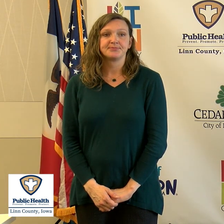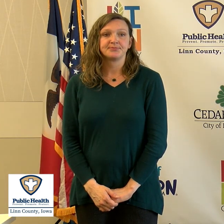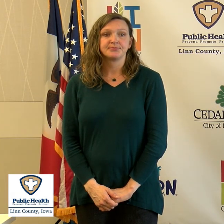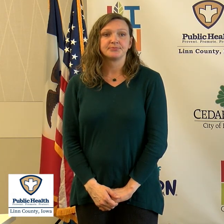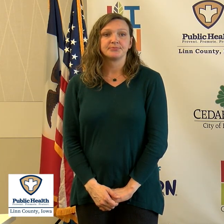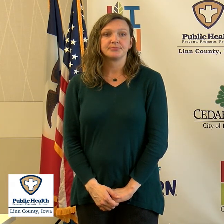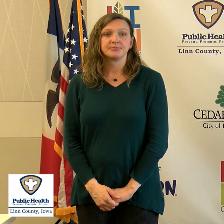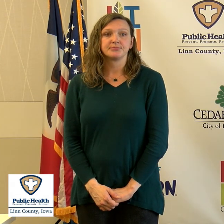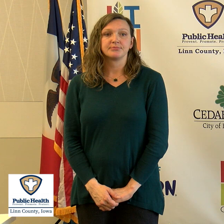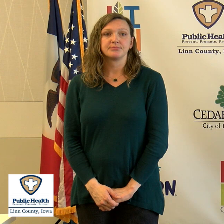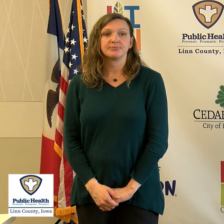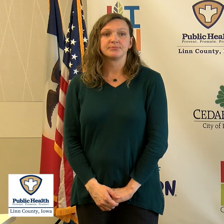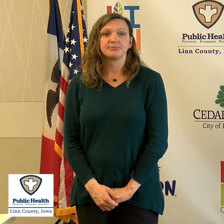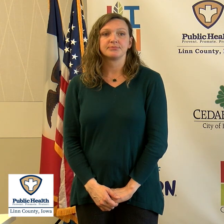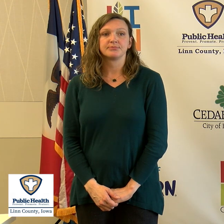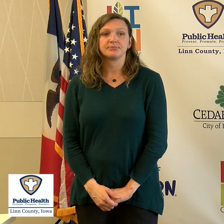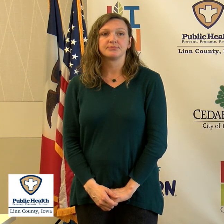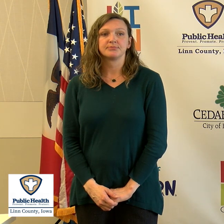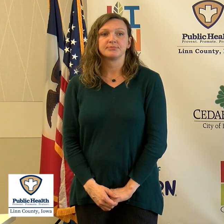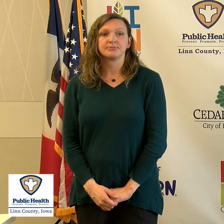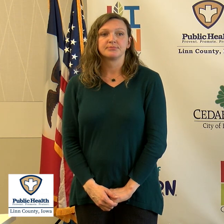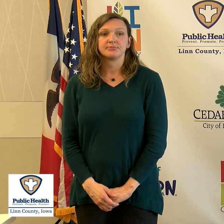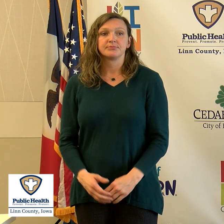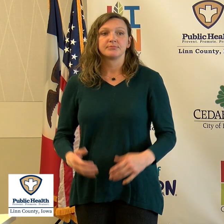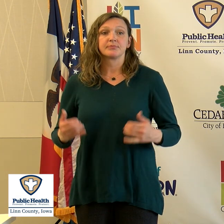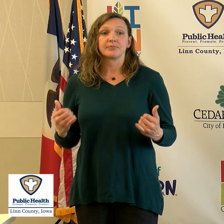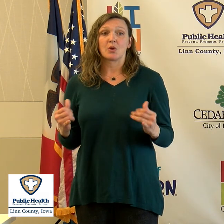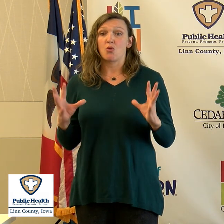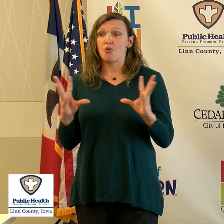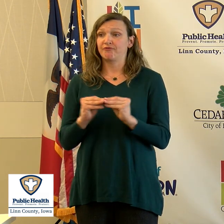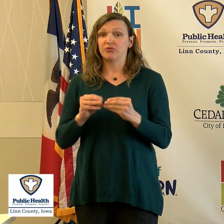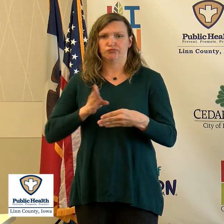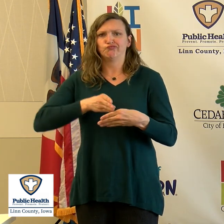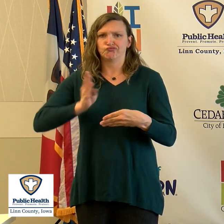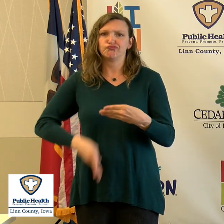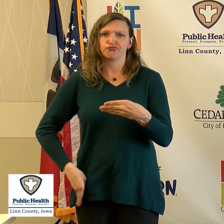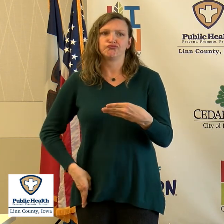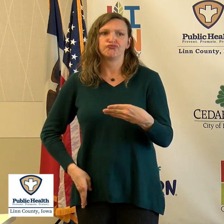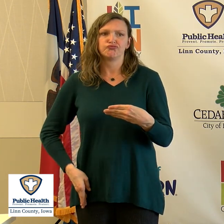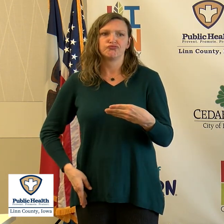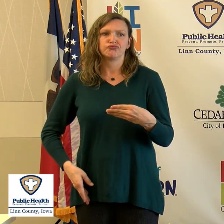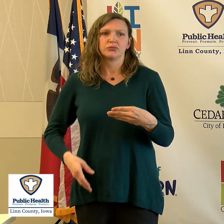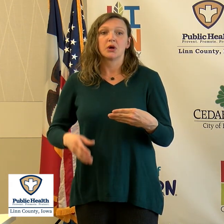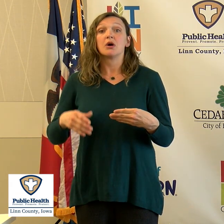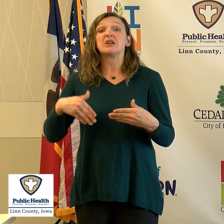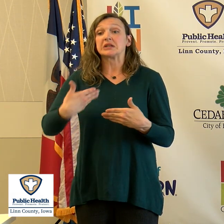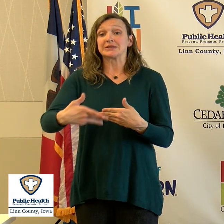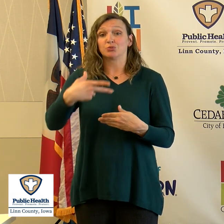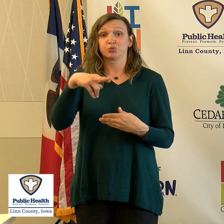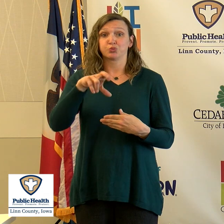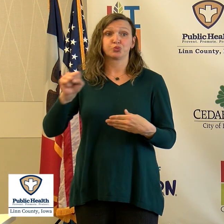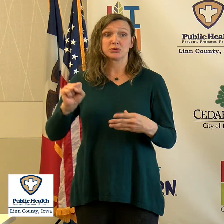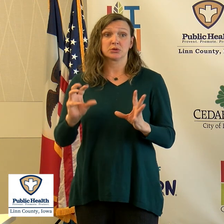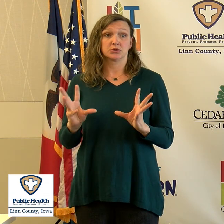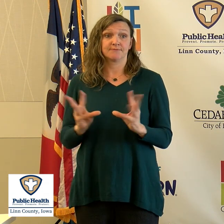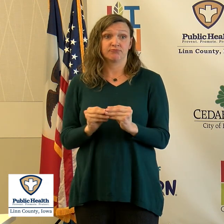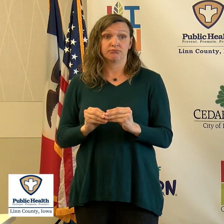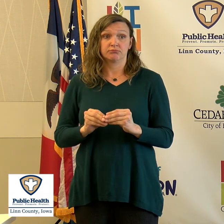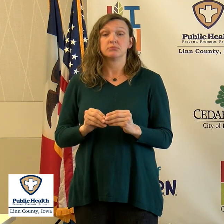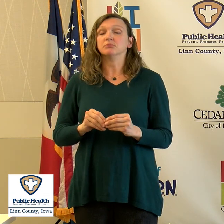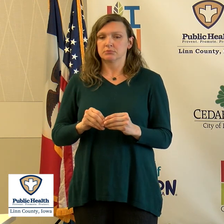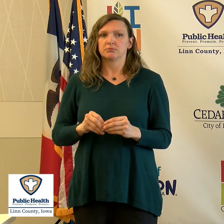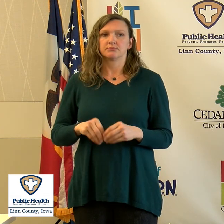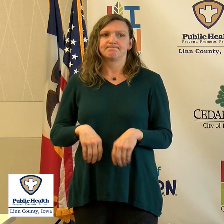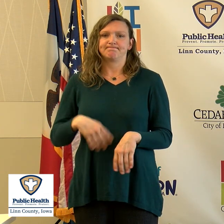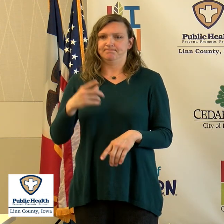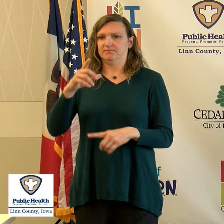That does conclude our press conference for today. Our next press conference is scheduled for Monday, April 20th at 3:30. I